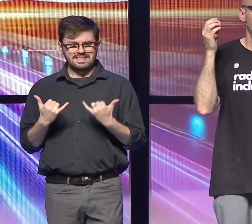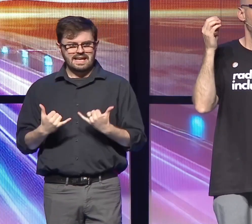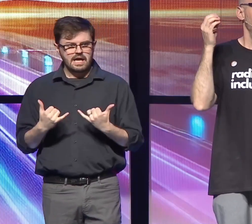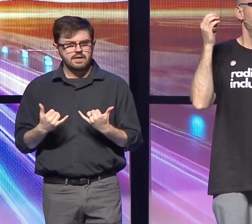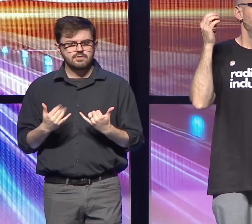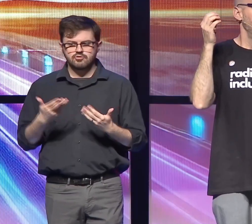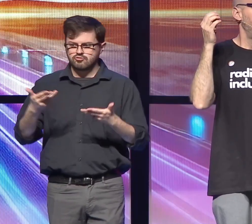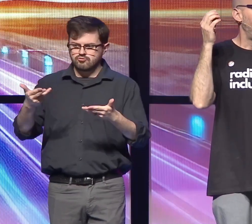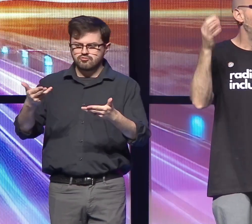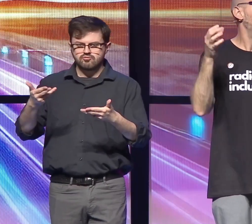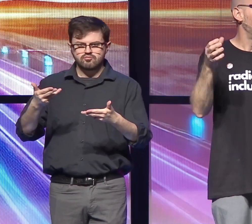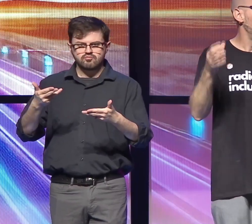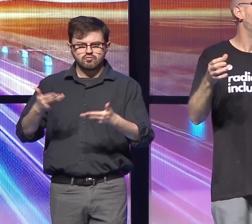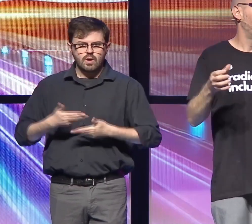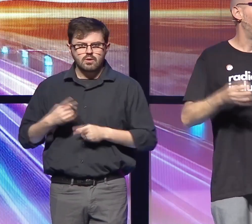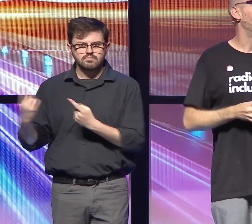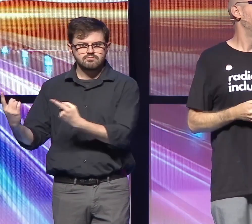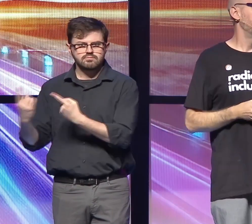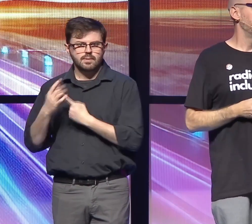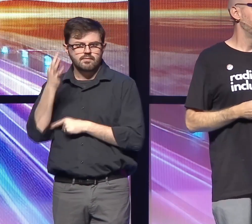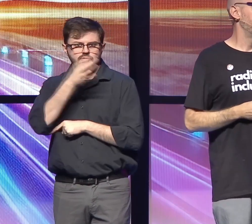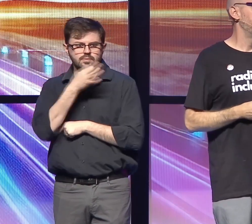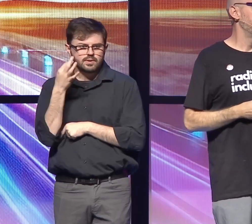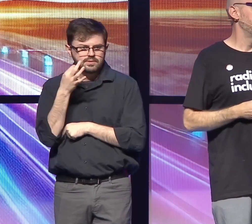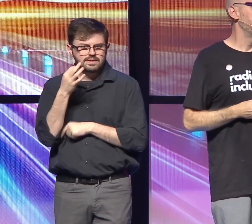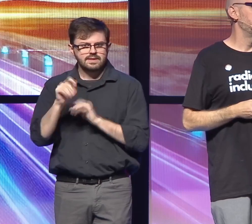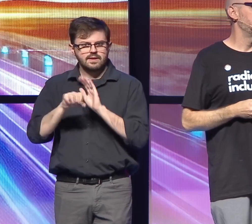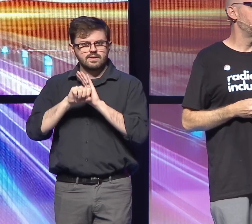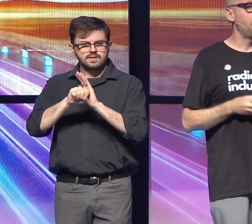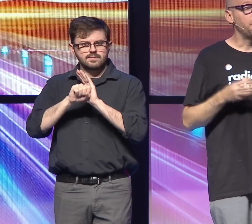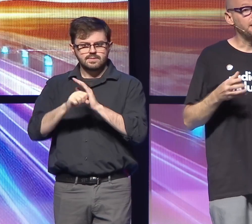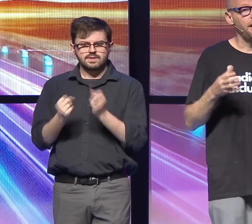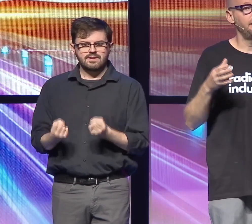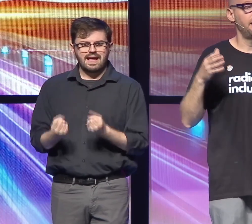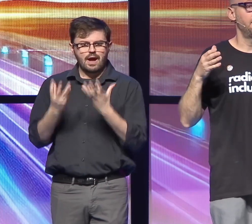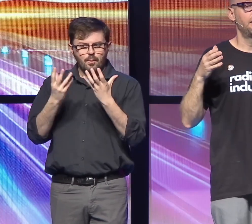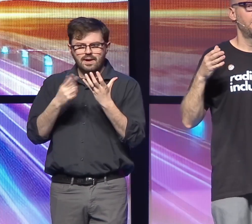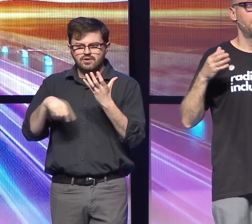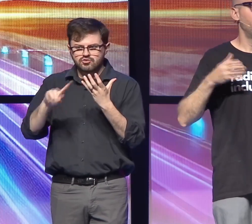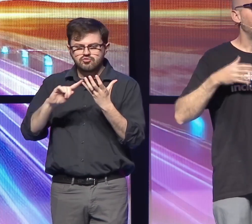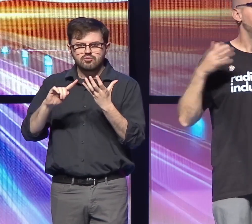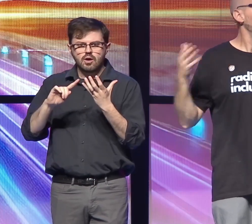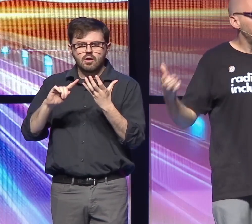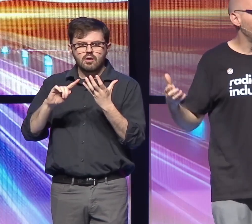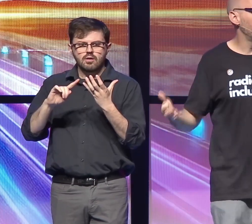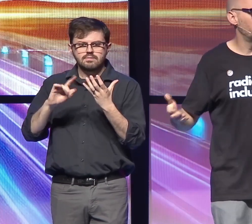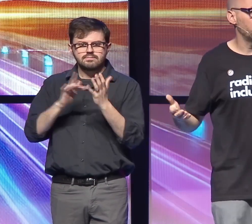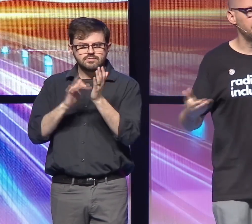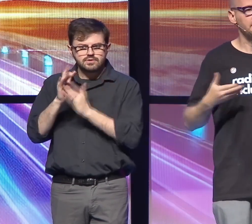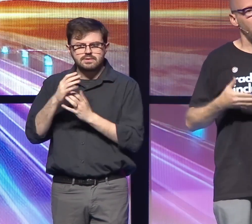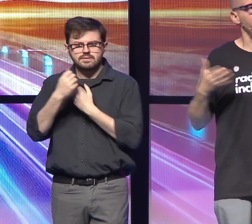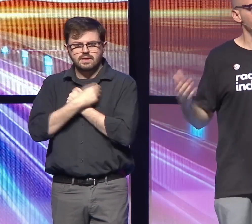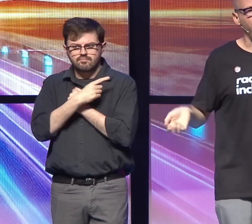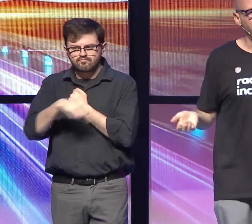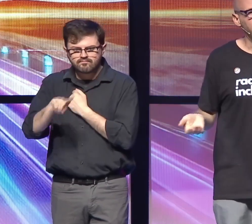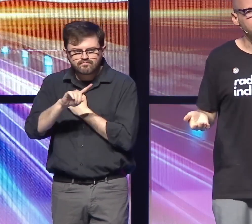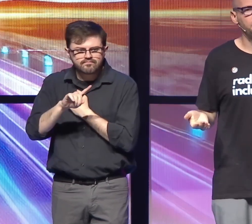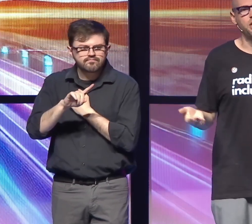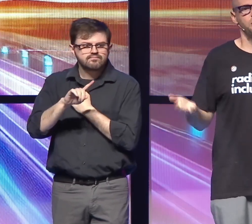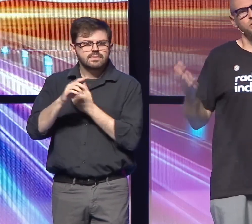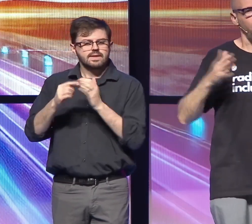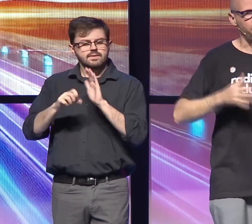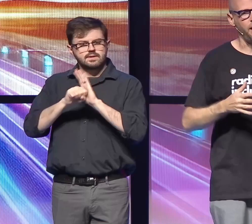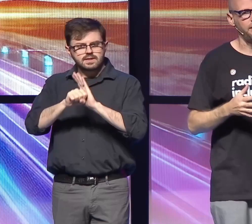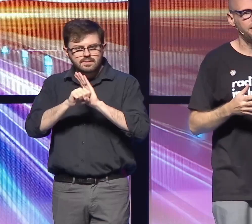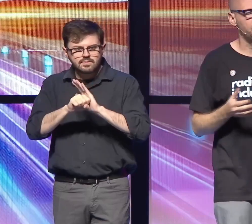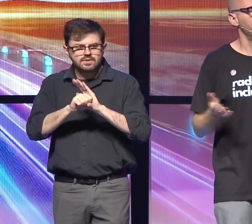about how much you are loved. They represent that the way to heal the world is not through violence, but